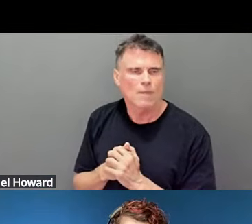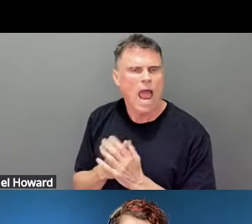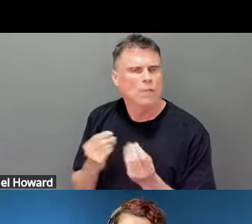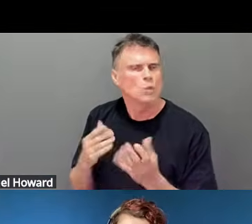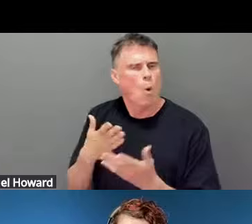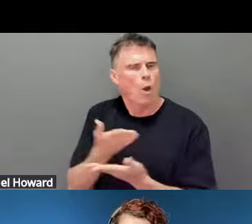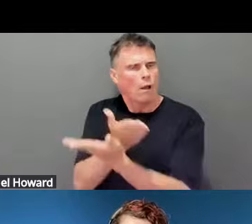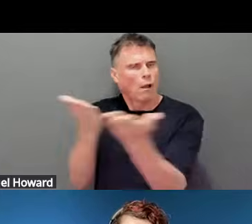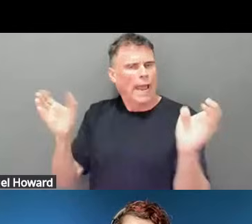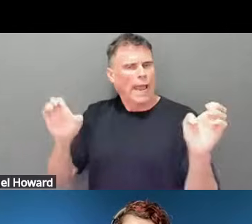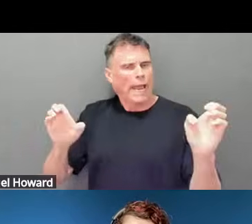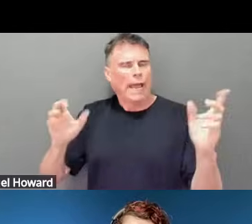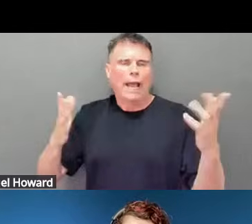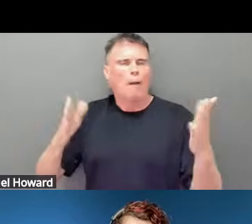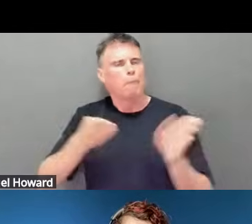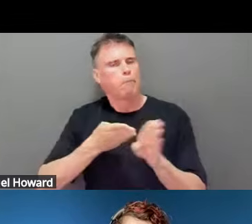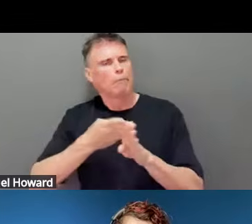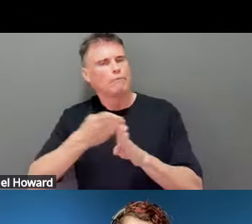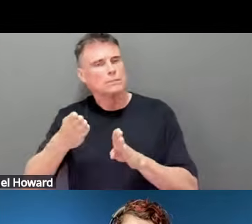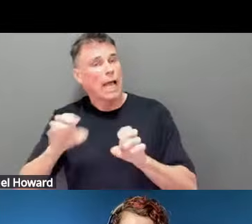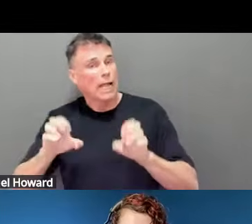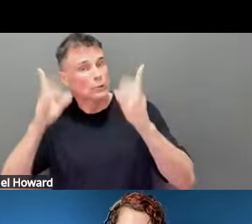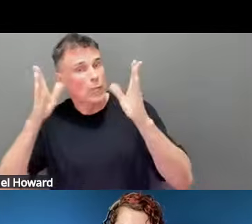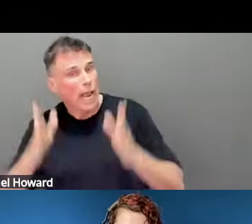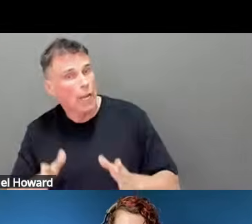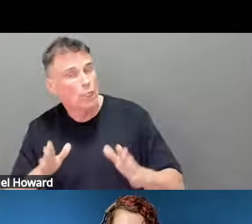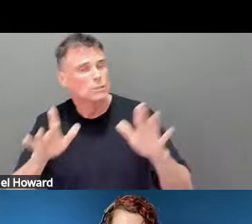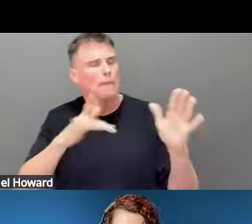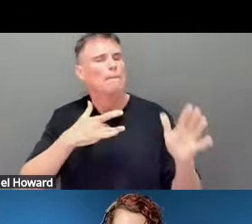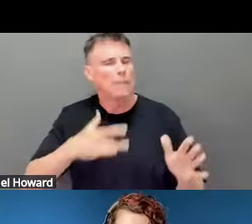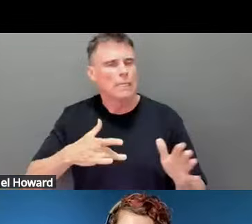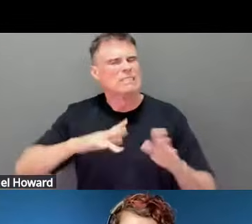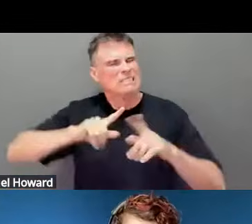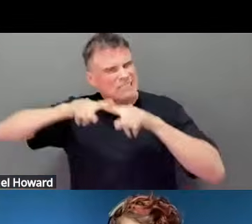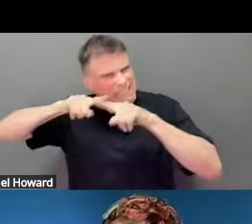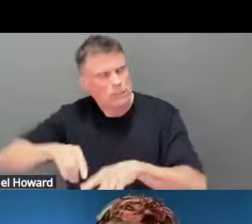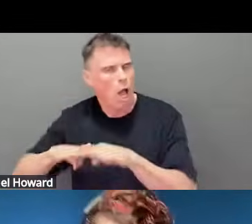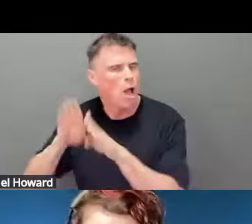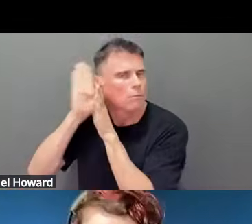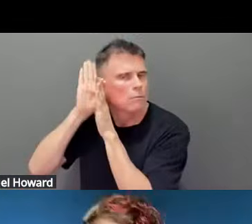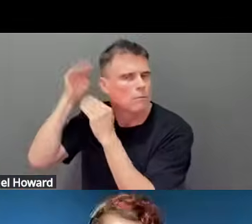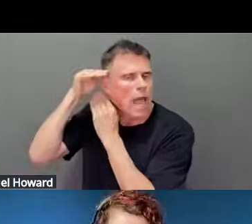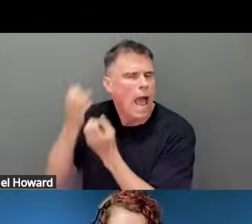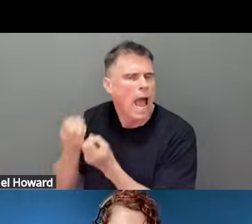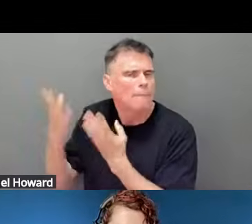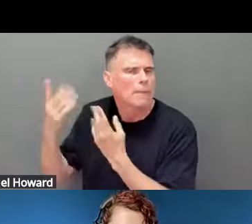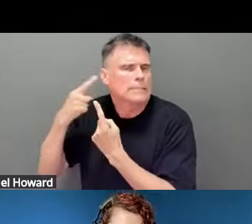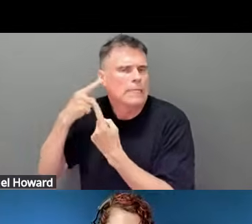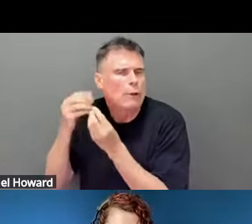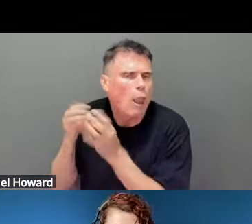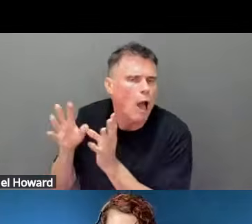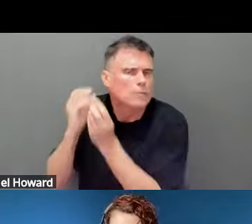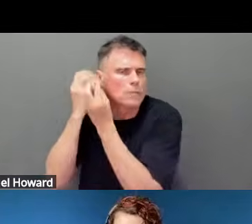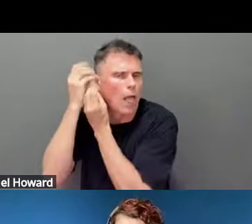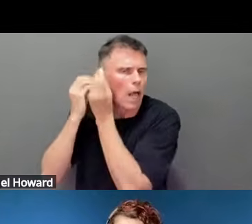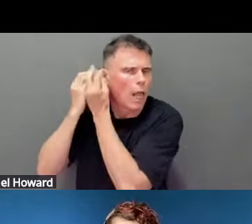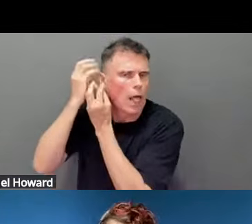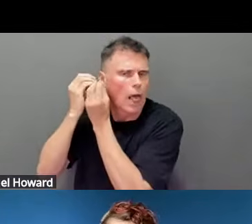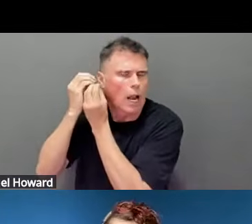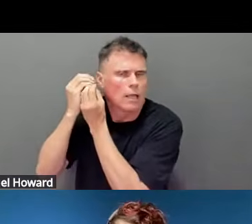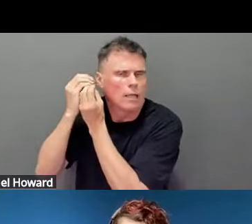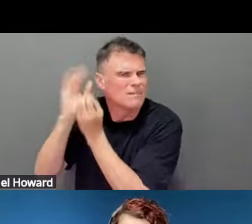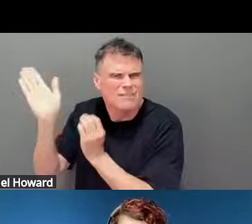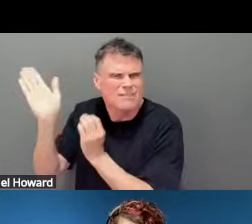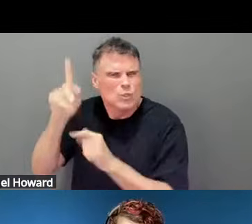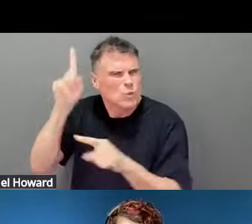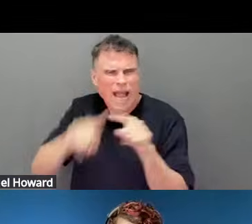us. And so I know that all of you probably have an educational background, and often